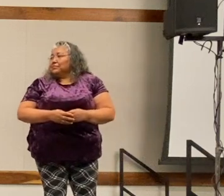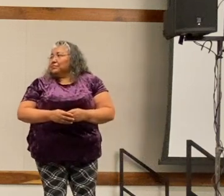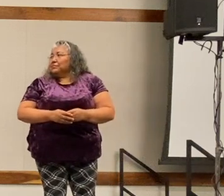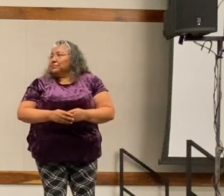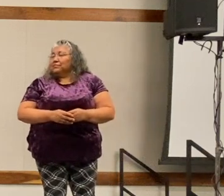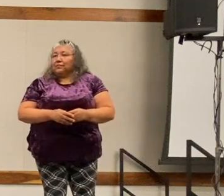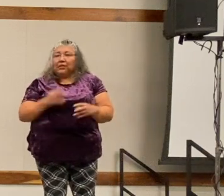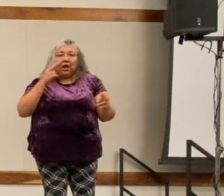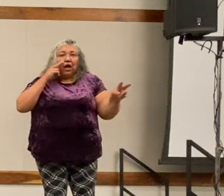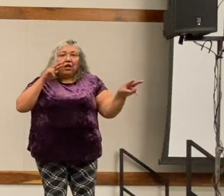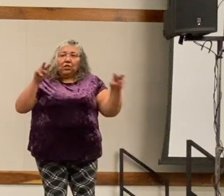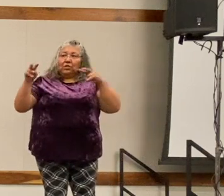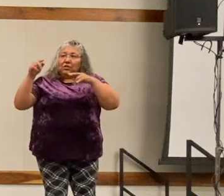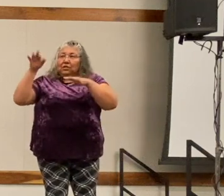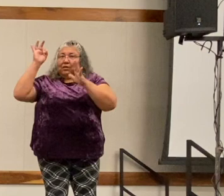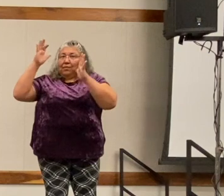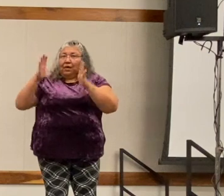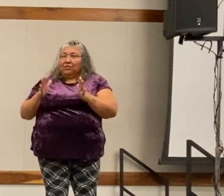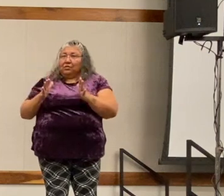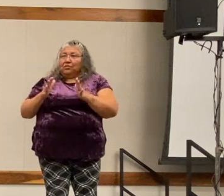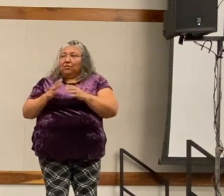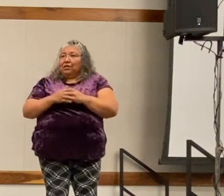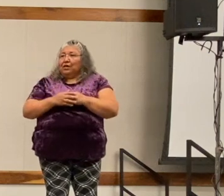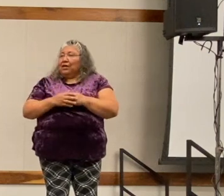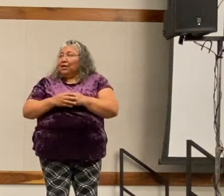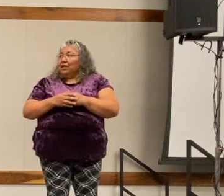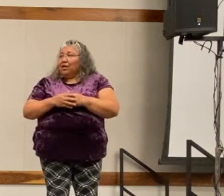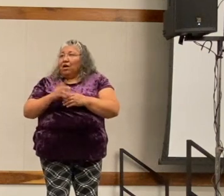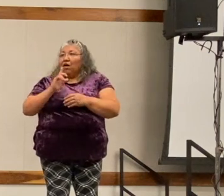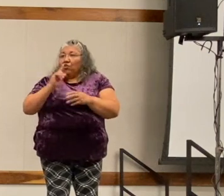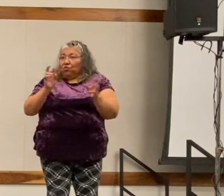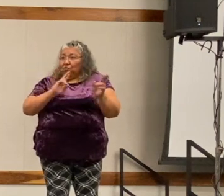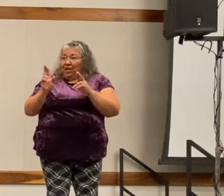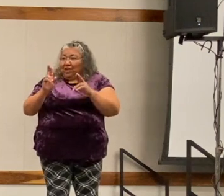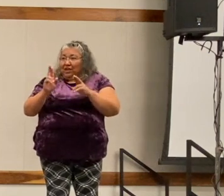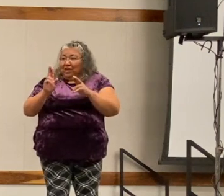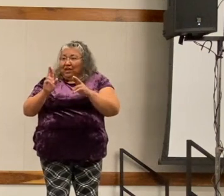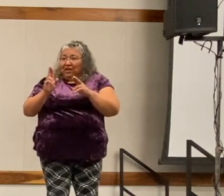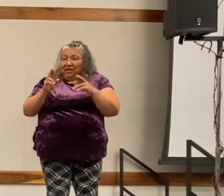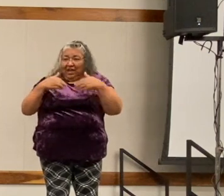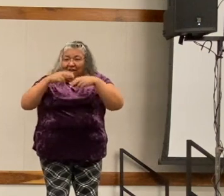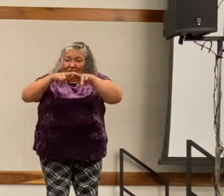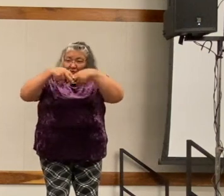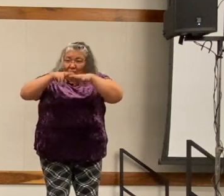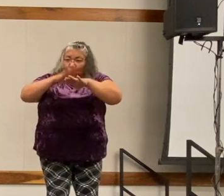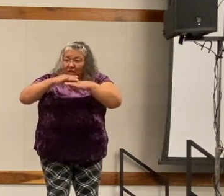And I looked at this pastor. He's like, are you ready to put the swings on now?